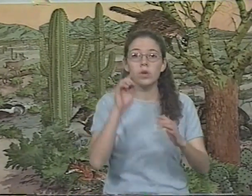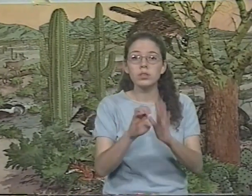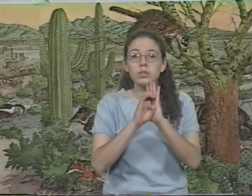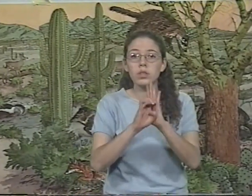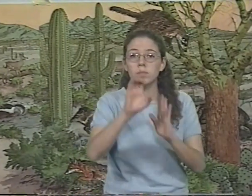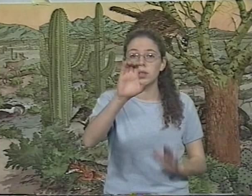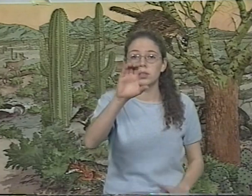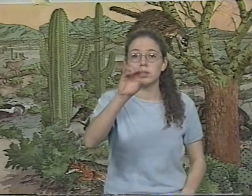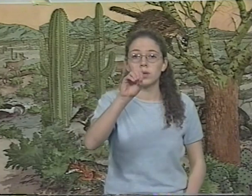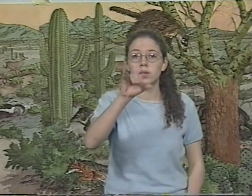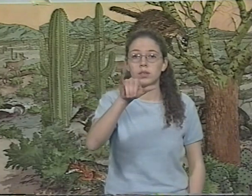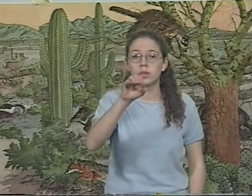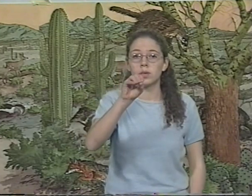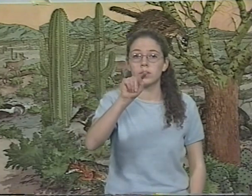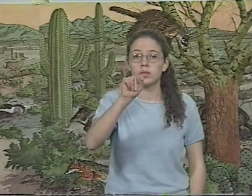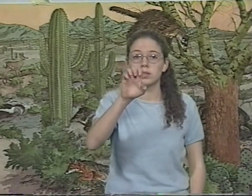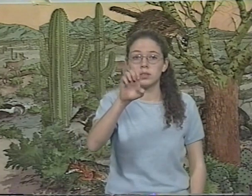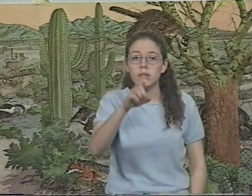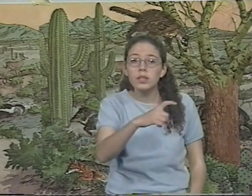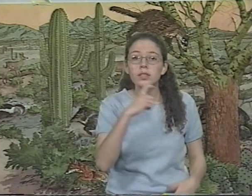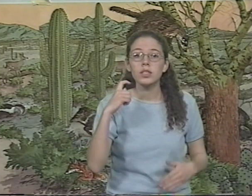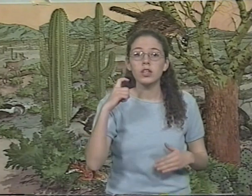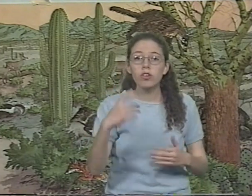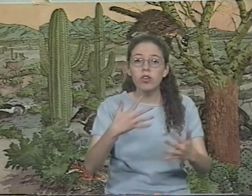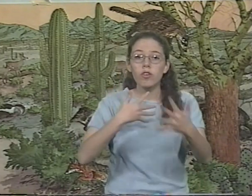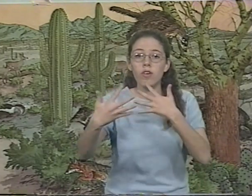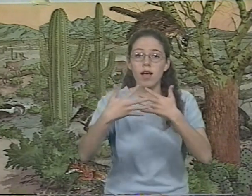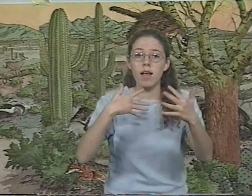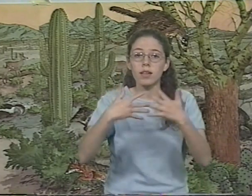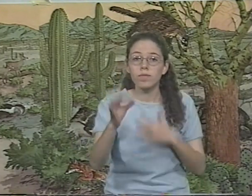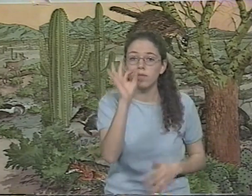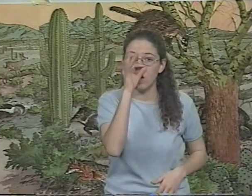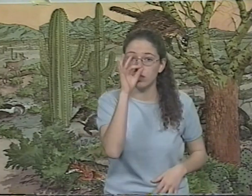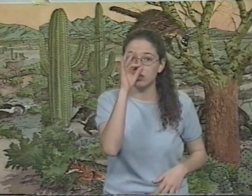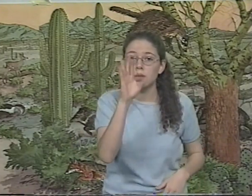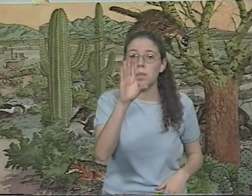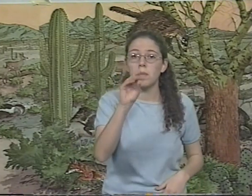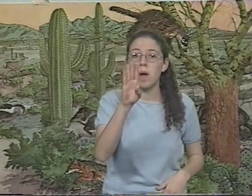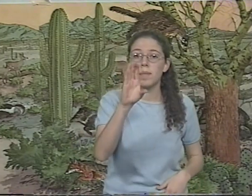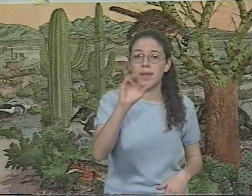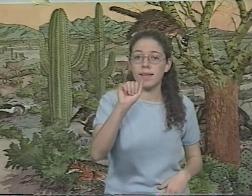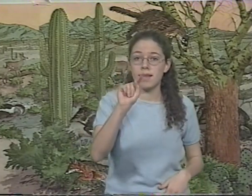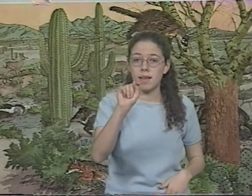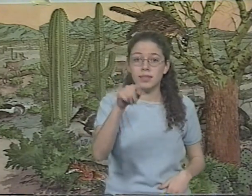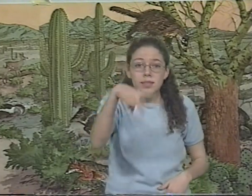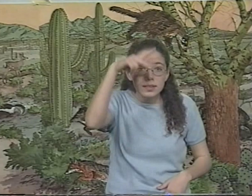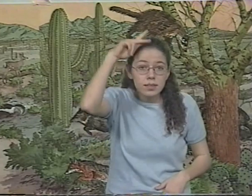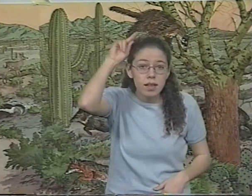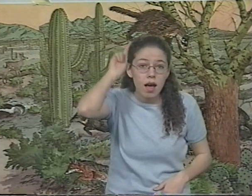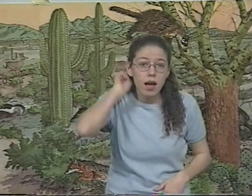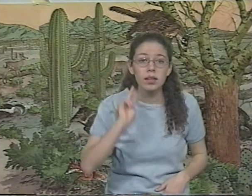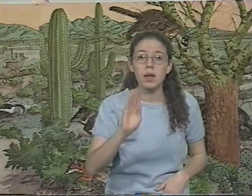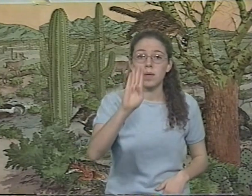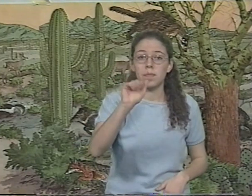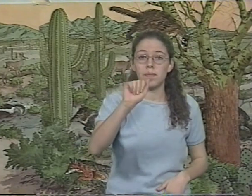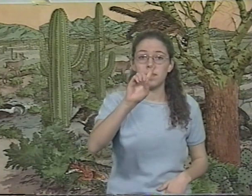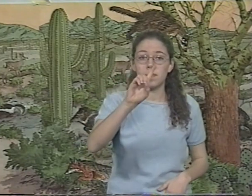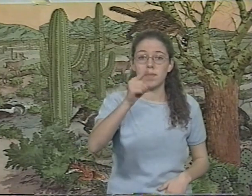animals like the coyote and the desert gray fox, the bobcats, the skunks, the badgers, and long